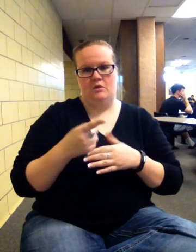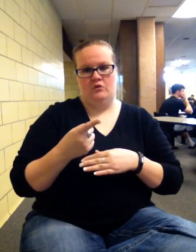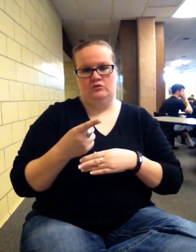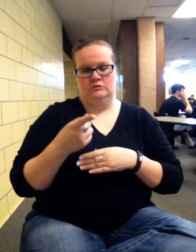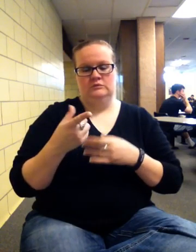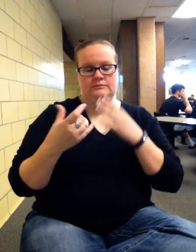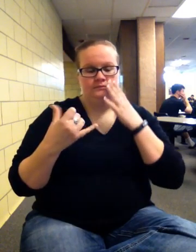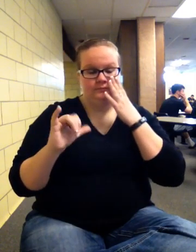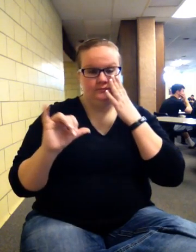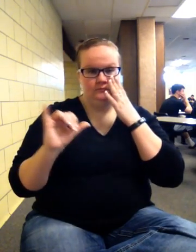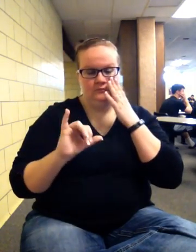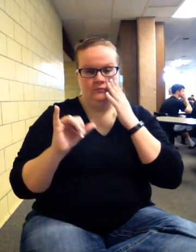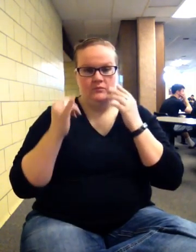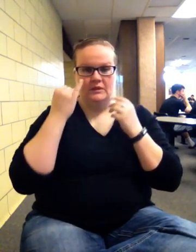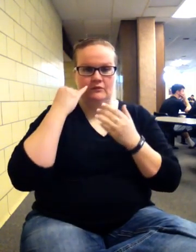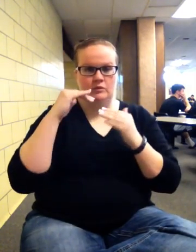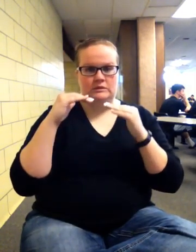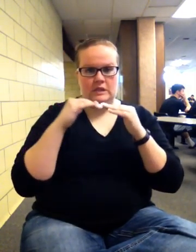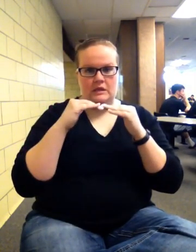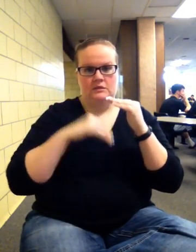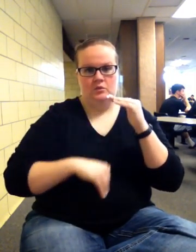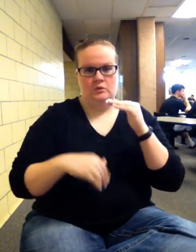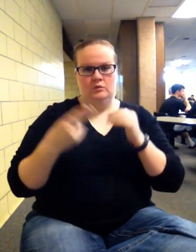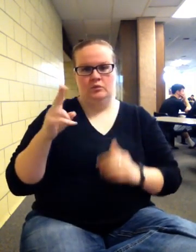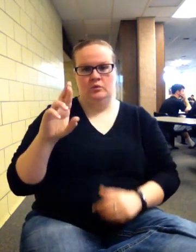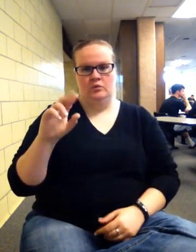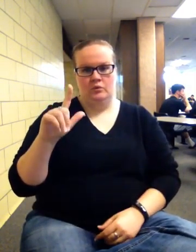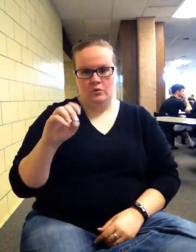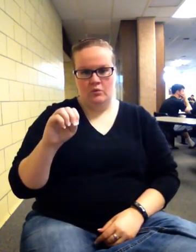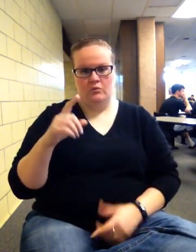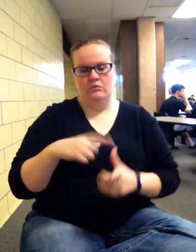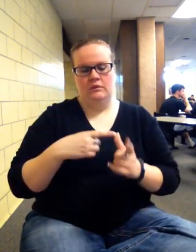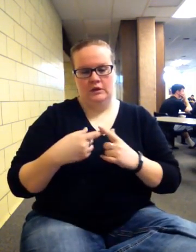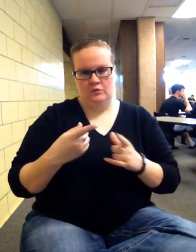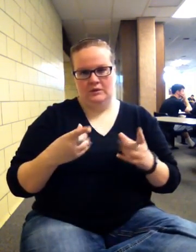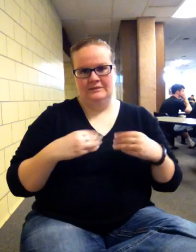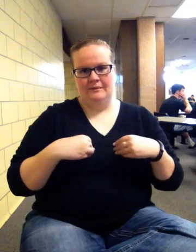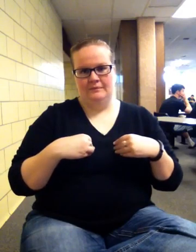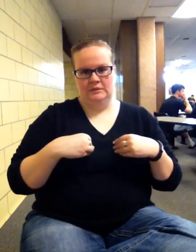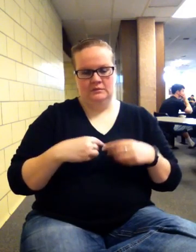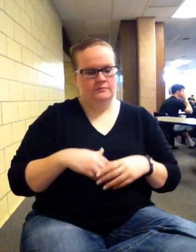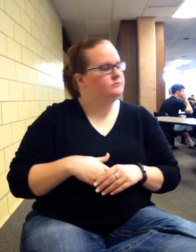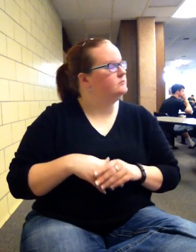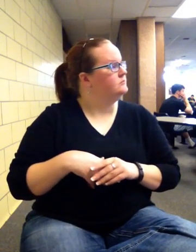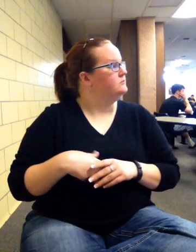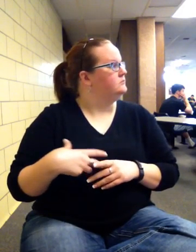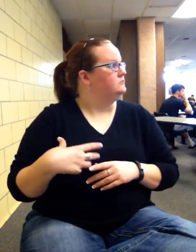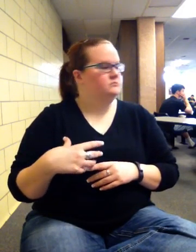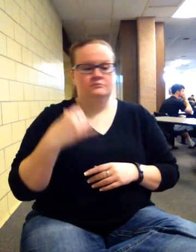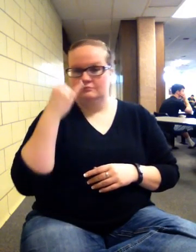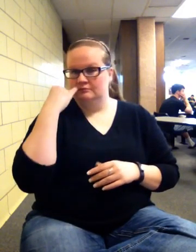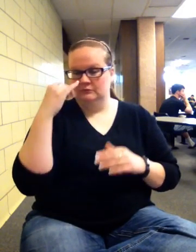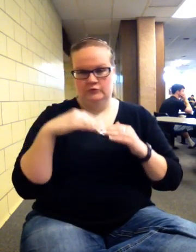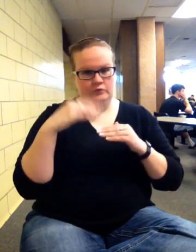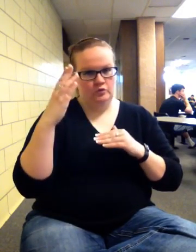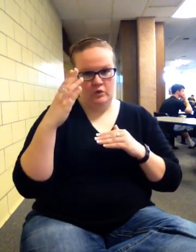less than or equal to the hurdle rate, you could accept it. If it was greater than the hurdle rate, you